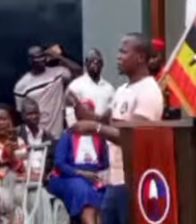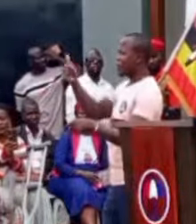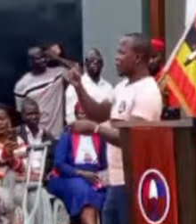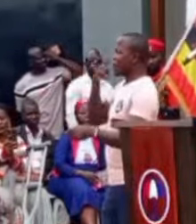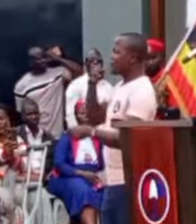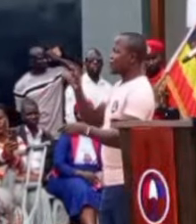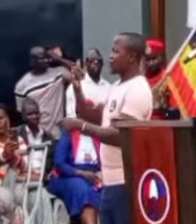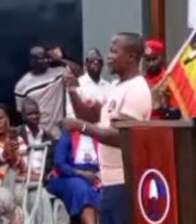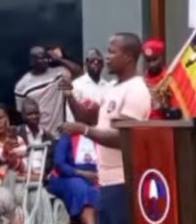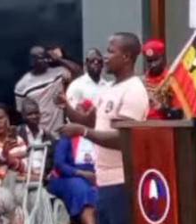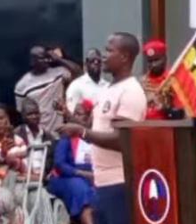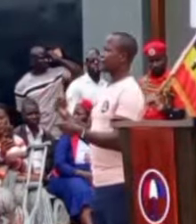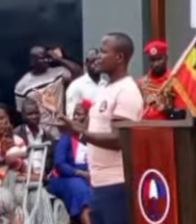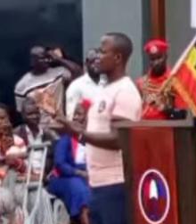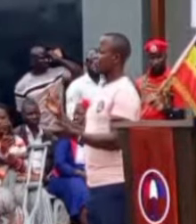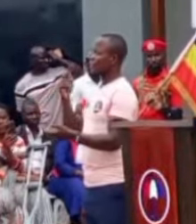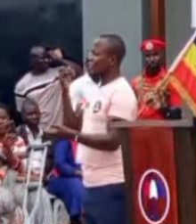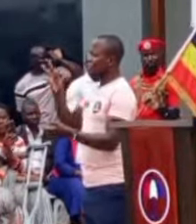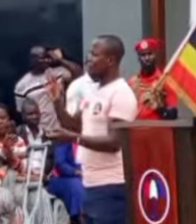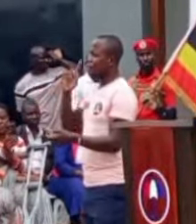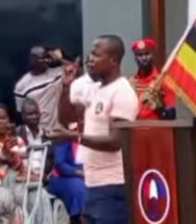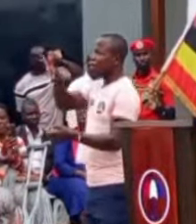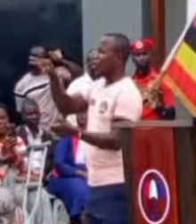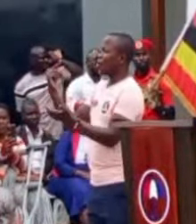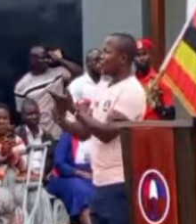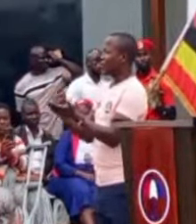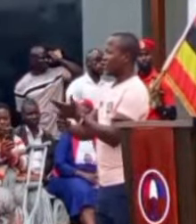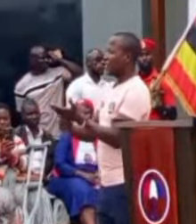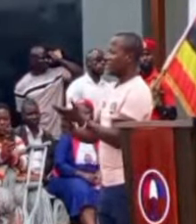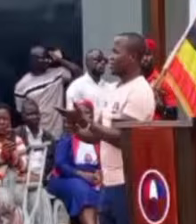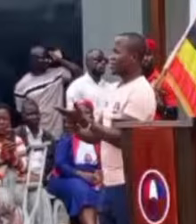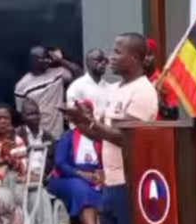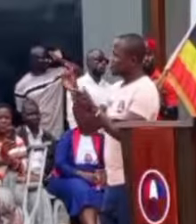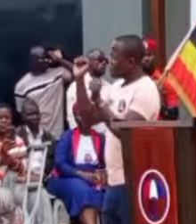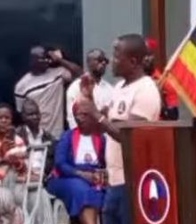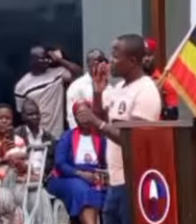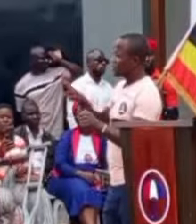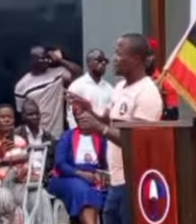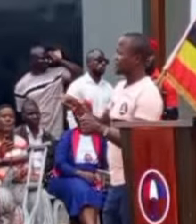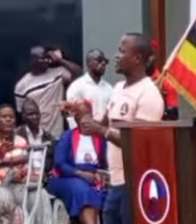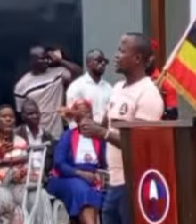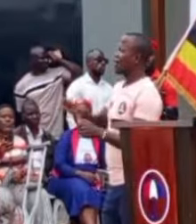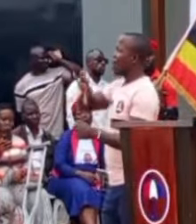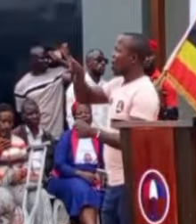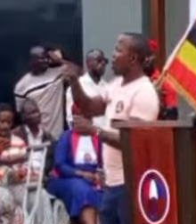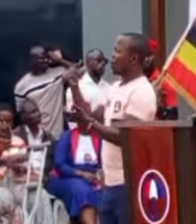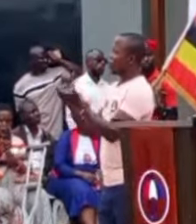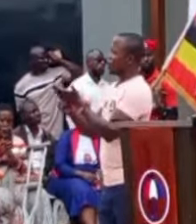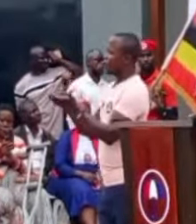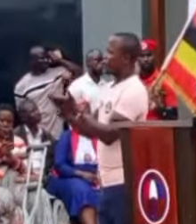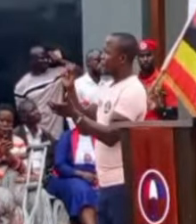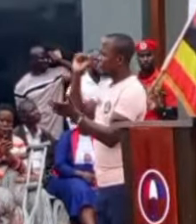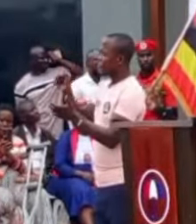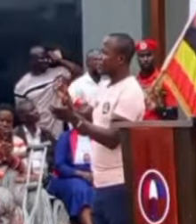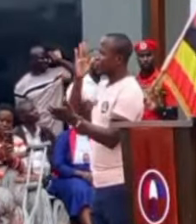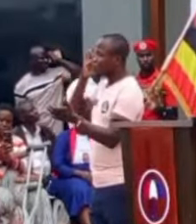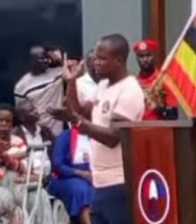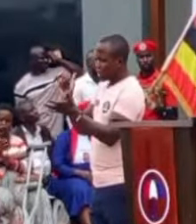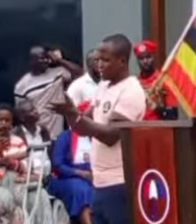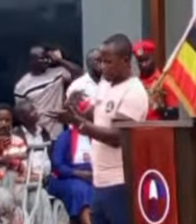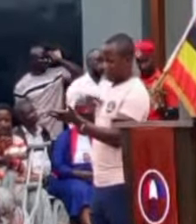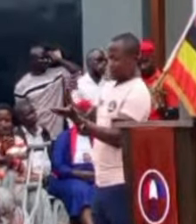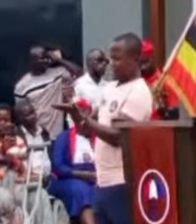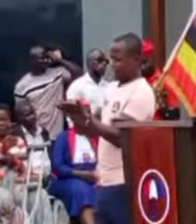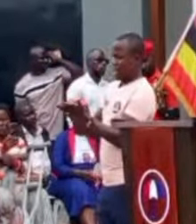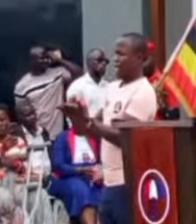kuziba nga za bannayuganda bonna that is exactly how it should be buli munnayuganda amanye nti